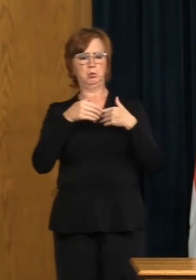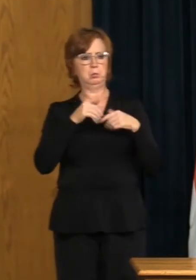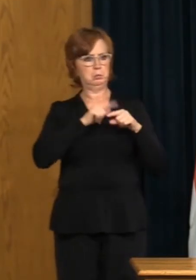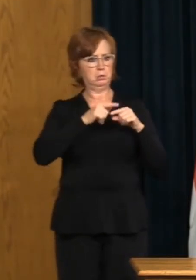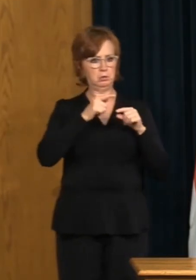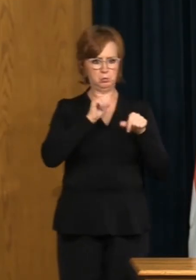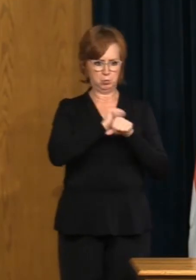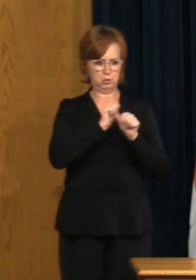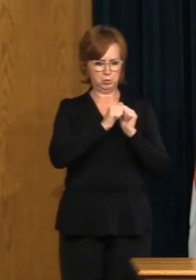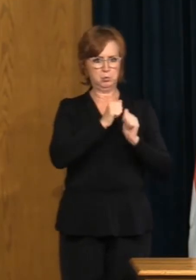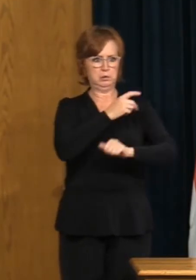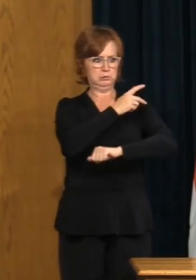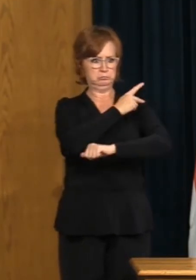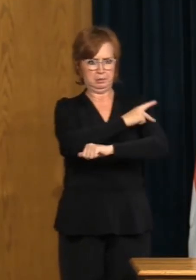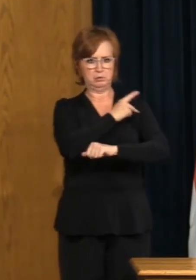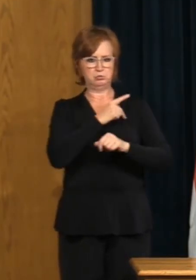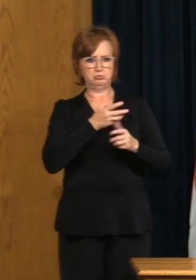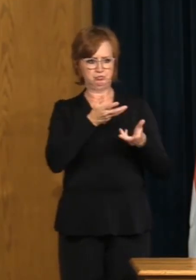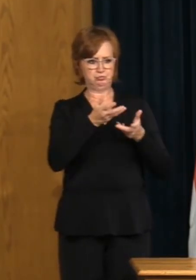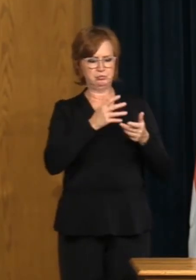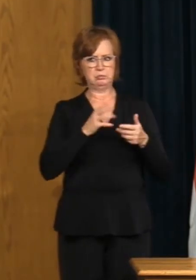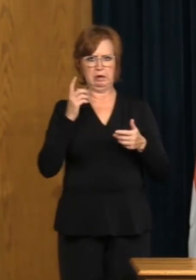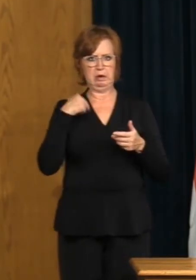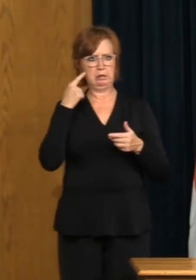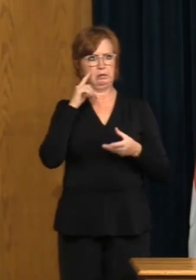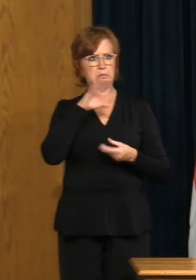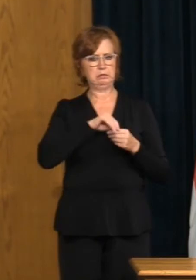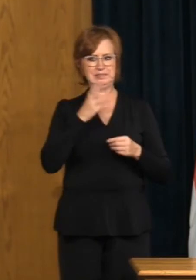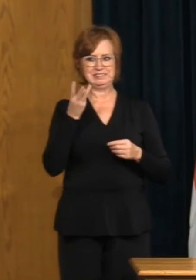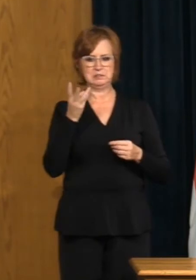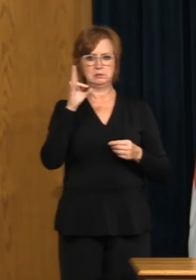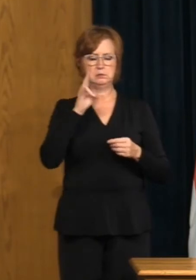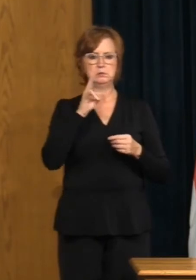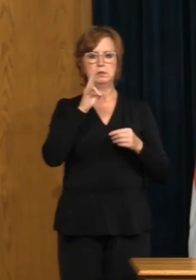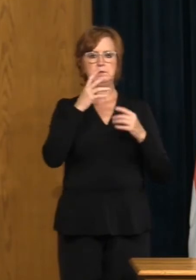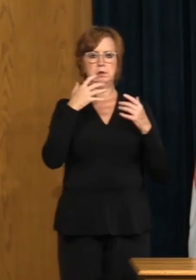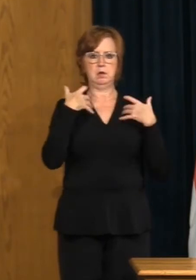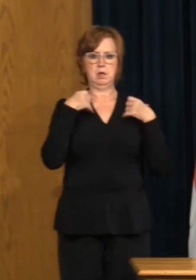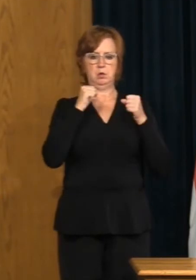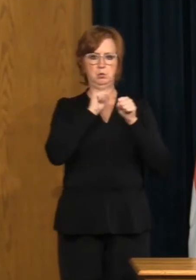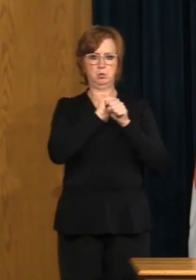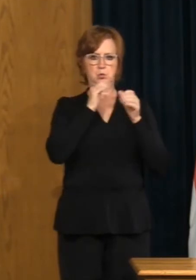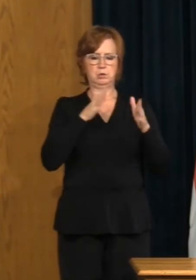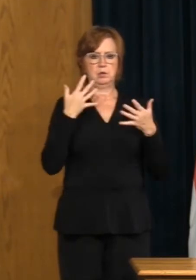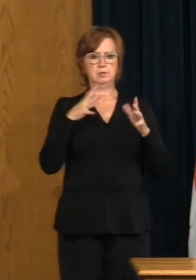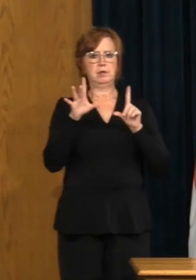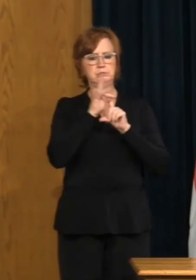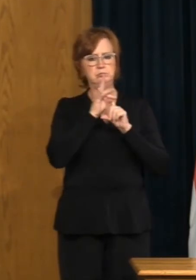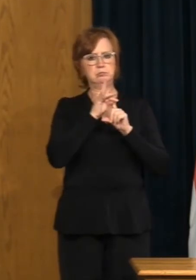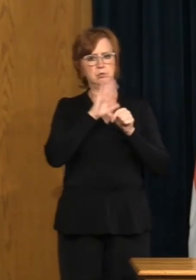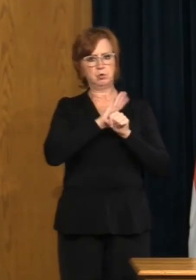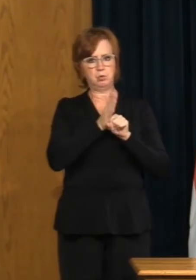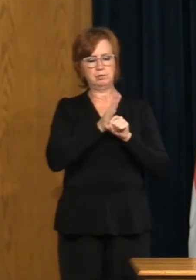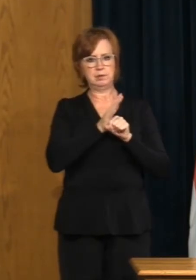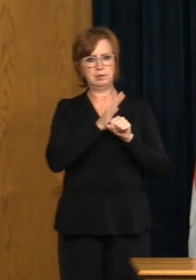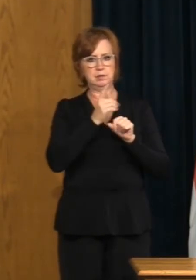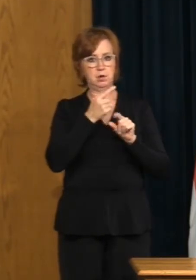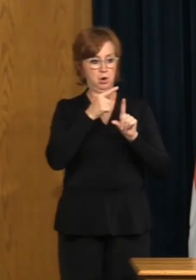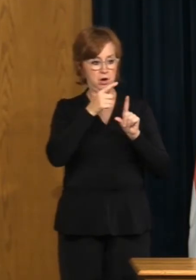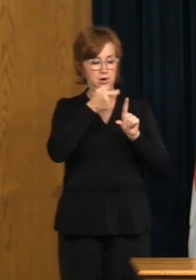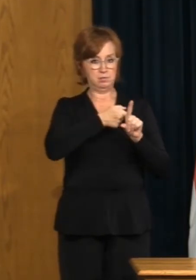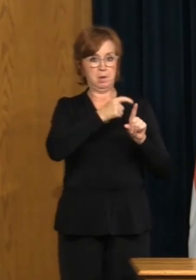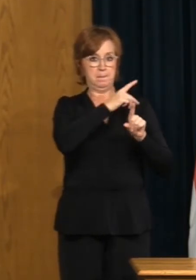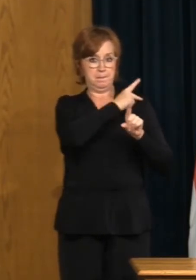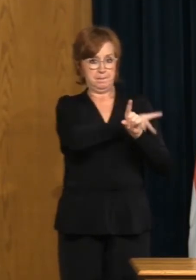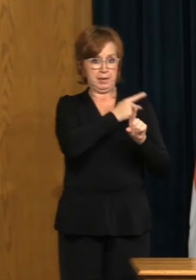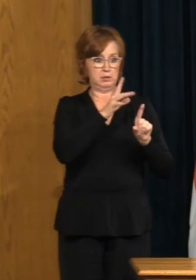been in the healthcare setting, both exposure from patients, but also exposure from, other staff. Some of it has been just like